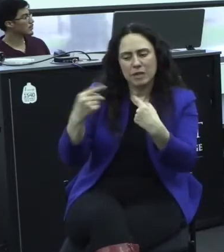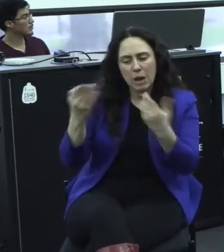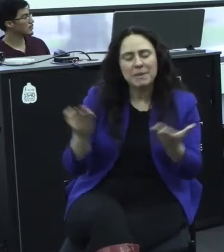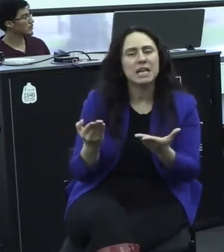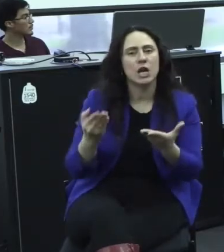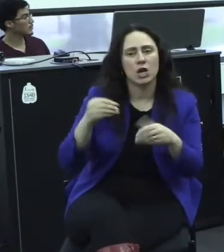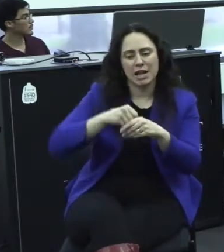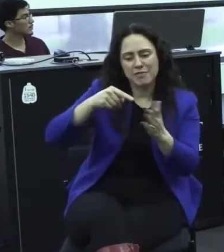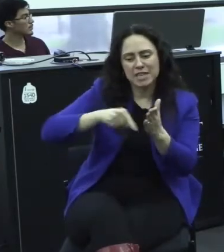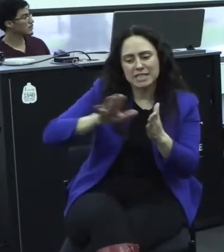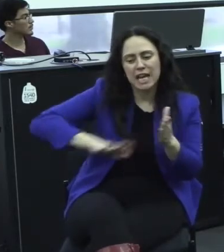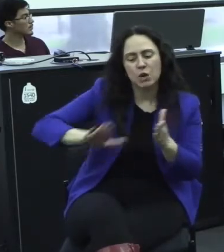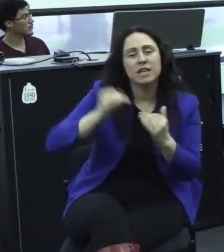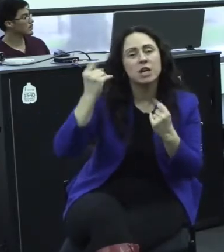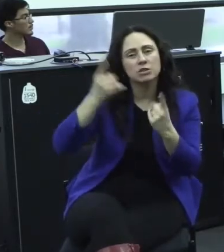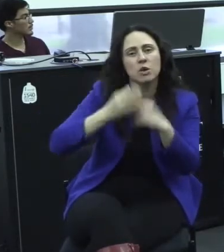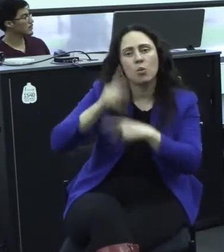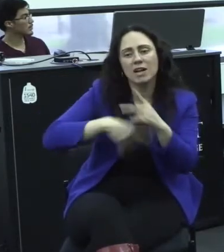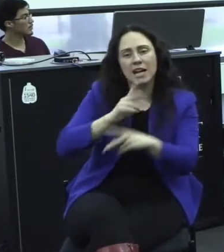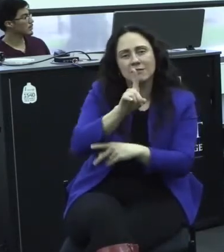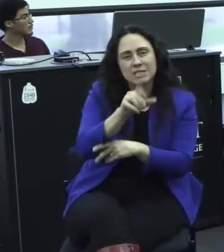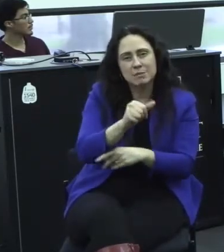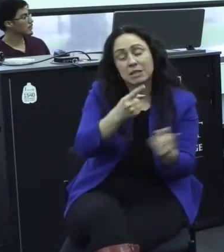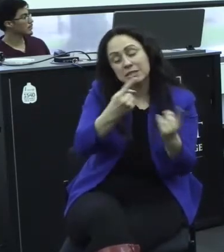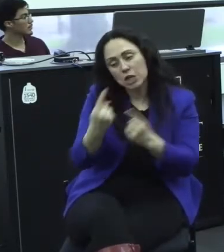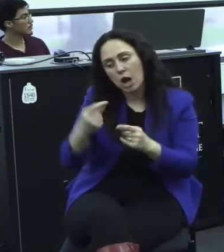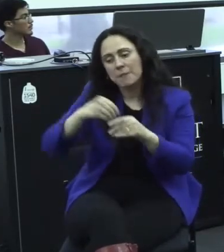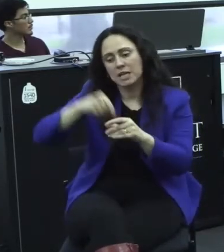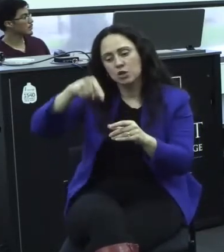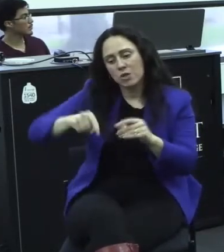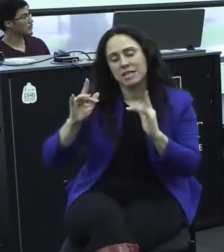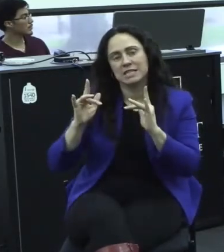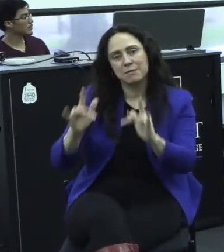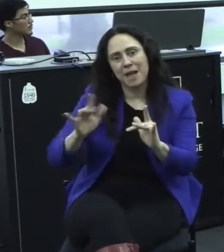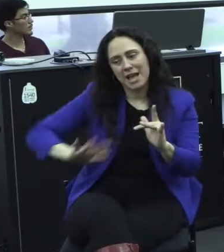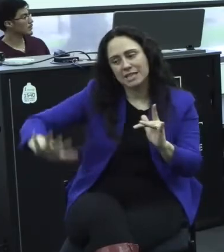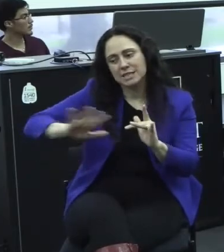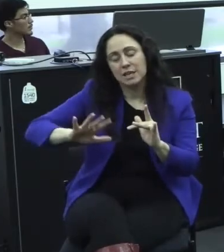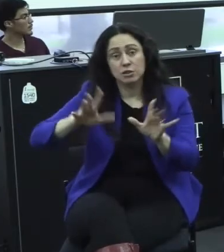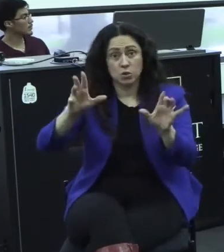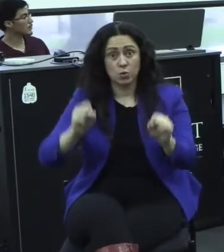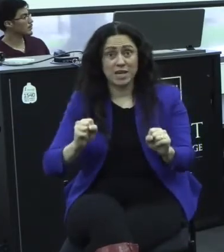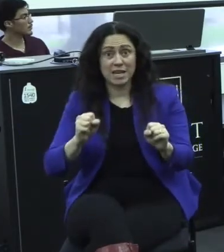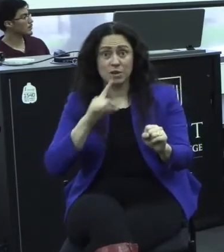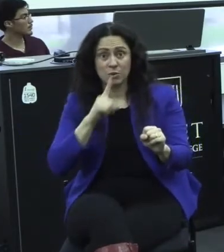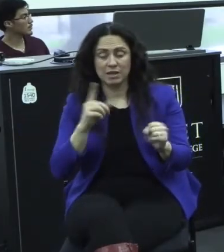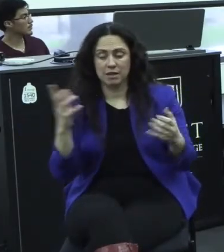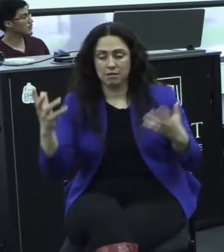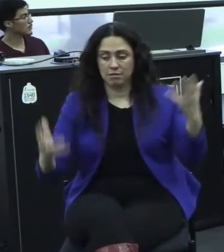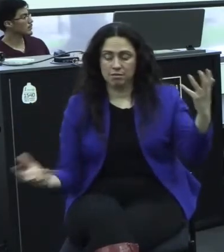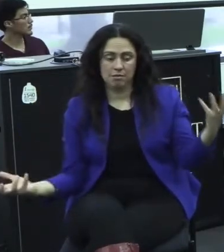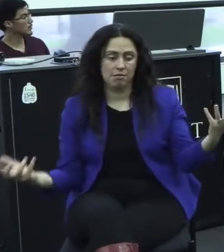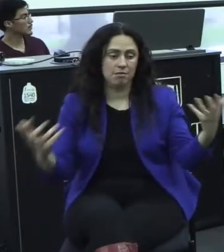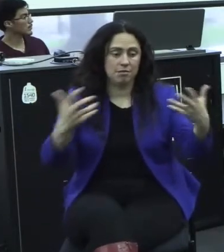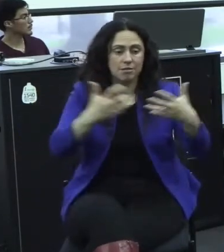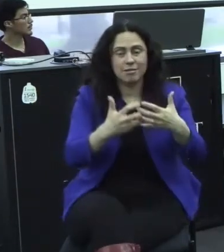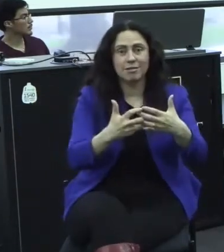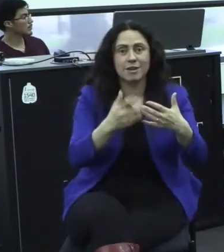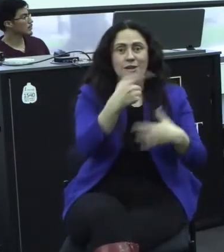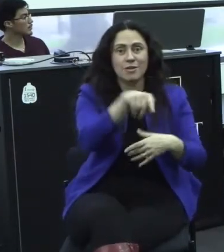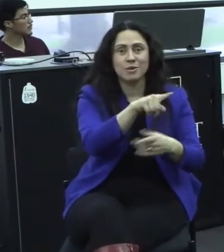to understand what kind of disabilities are coming into the space, so we can gear ourselves to those